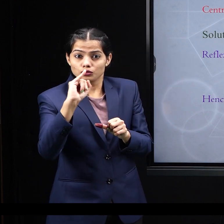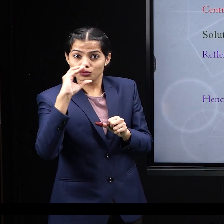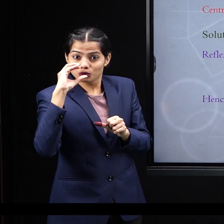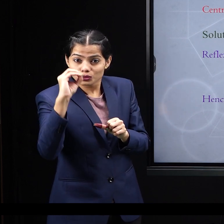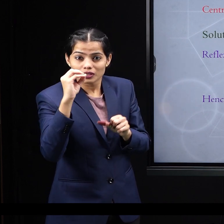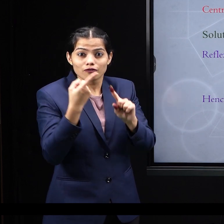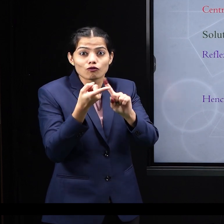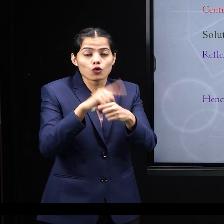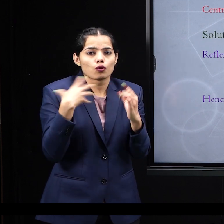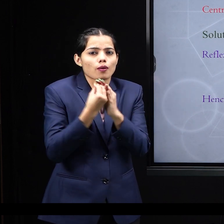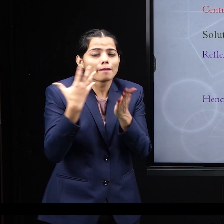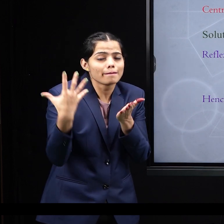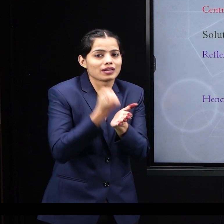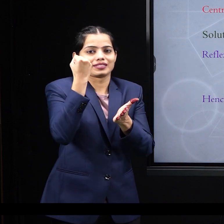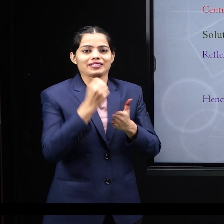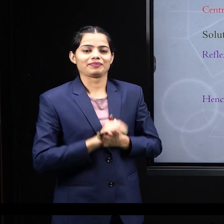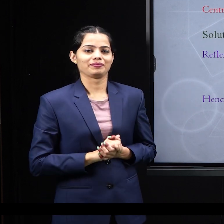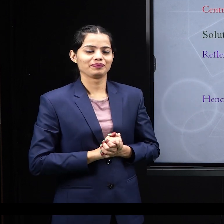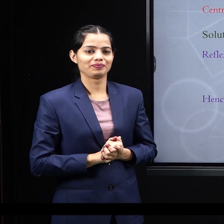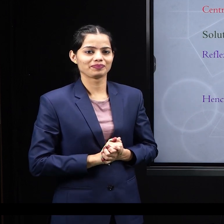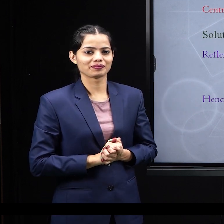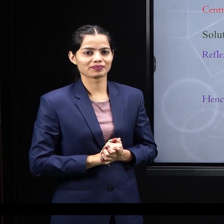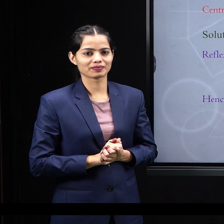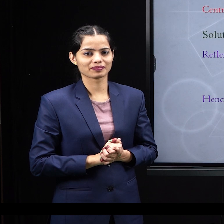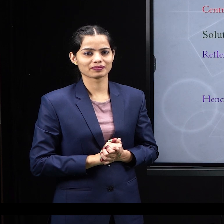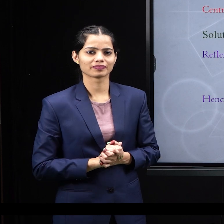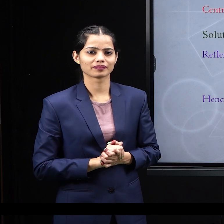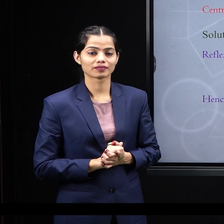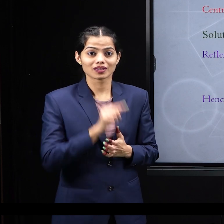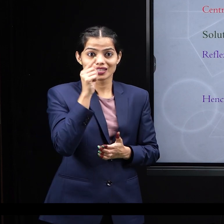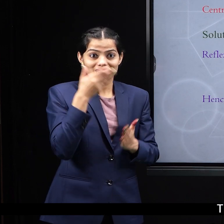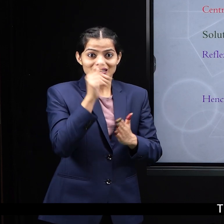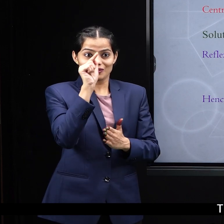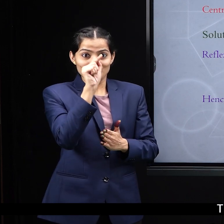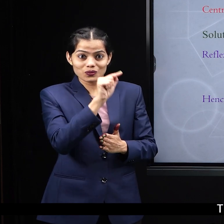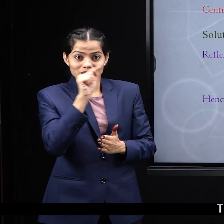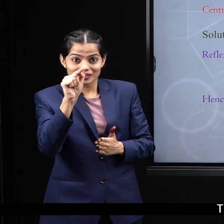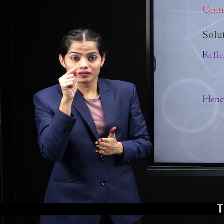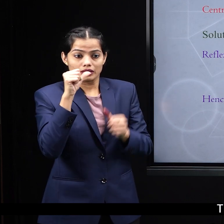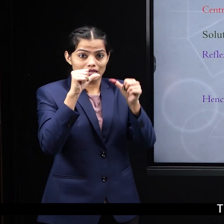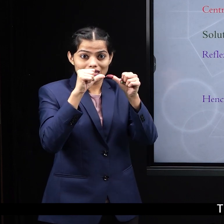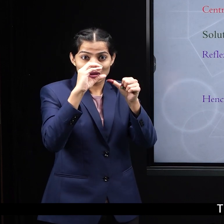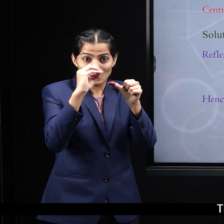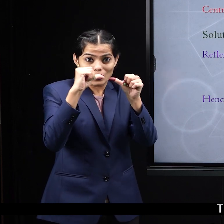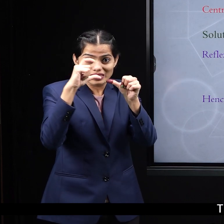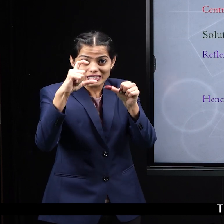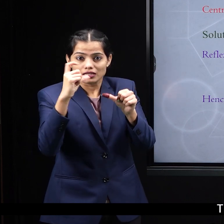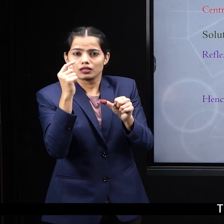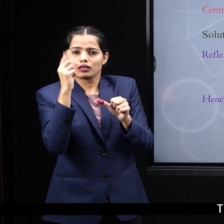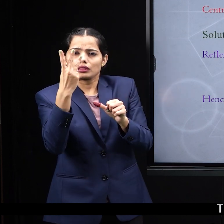AOC is equal to 60 degrees. From we get, therefore, OAC is 30